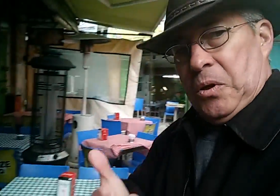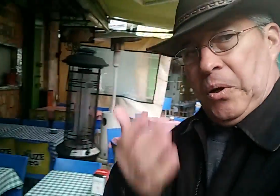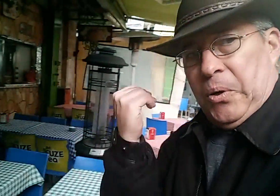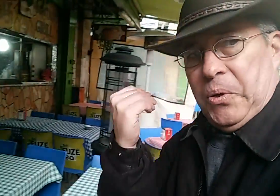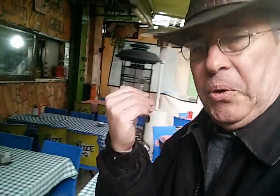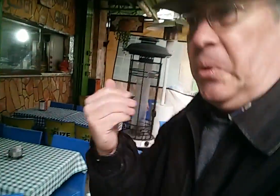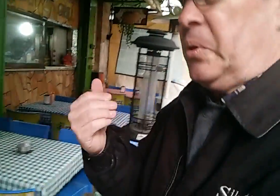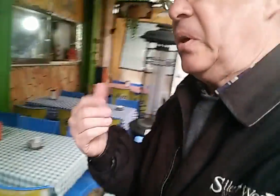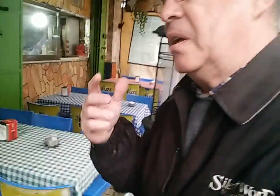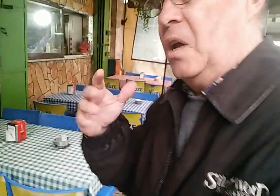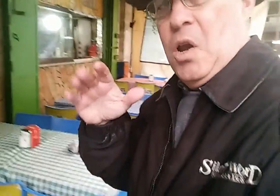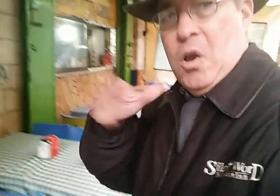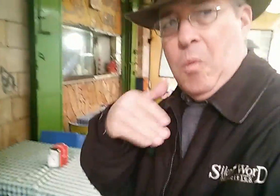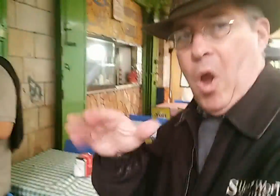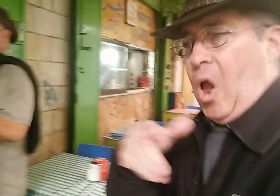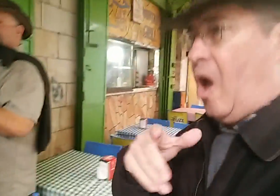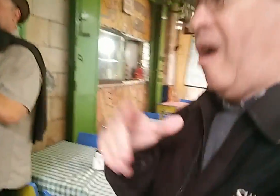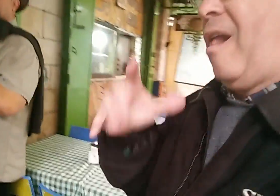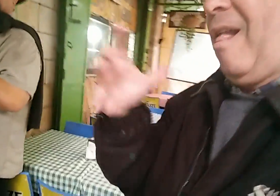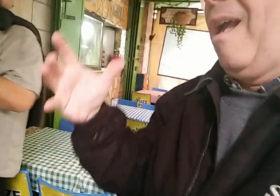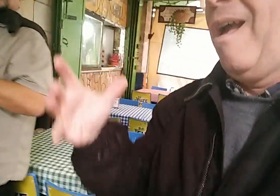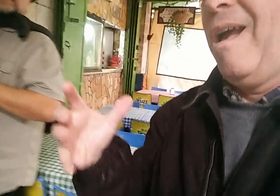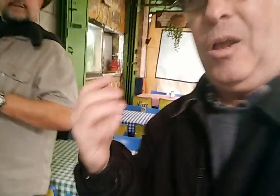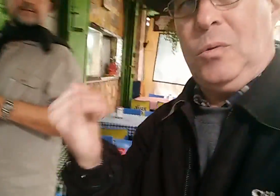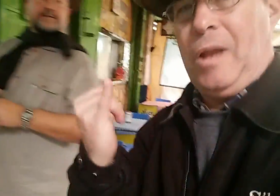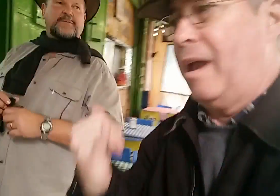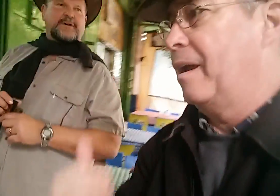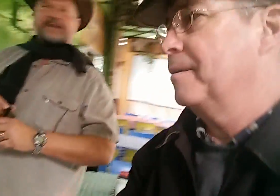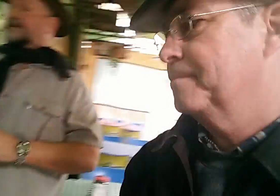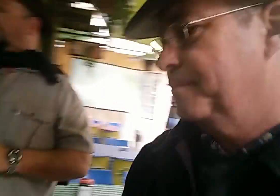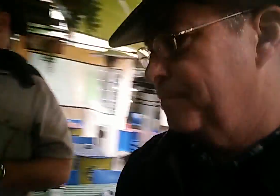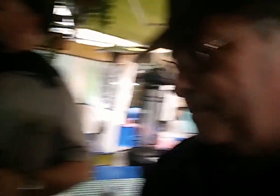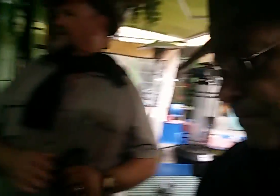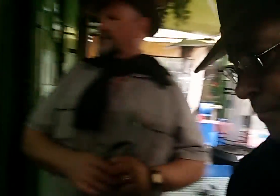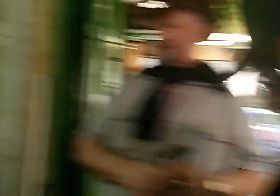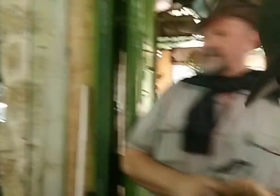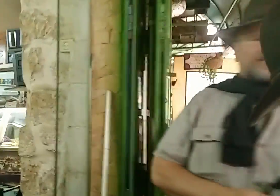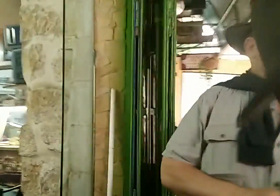So it's time to eat. We're hungry. We're going to go briefly into this restaurant.